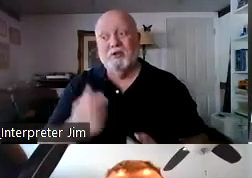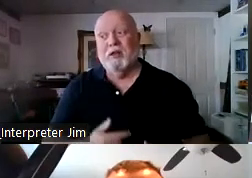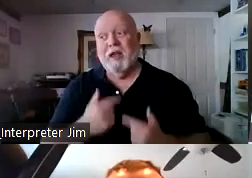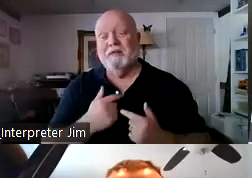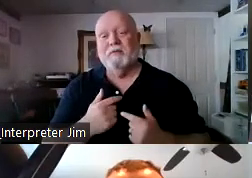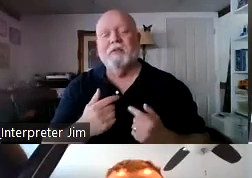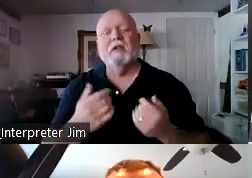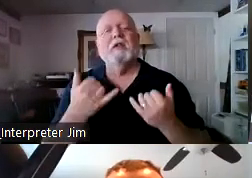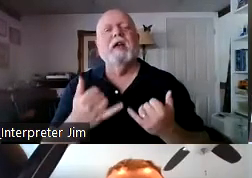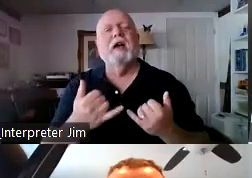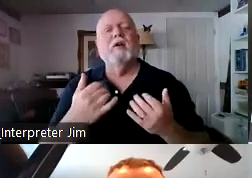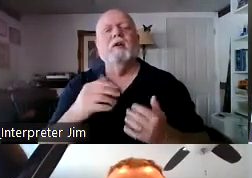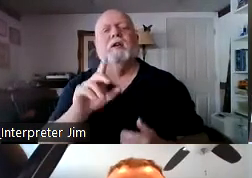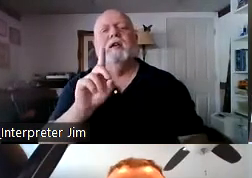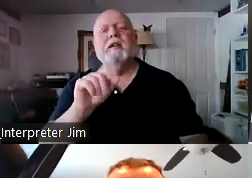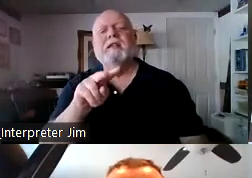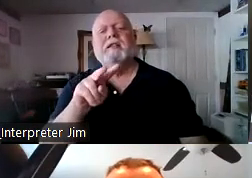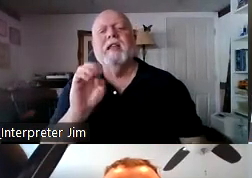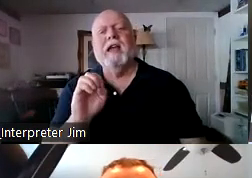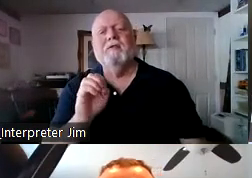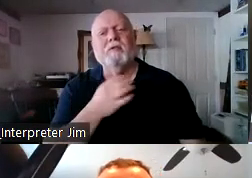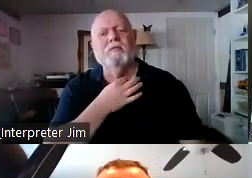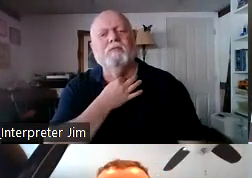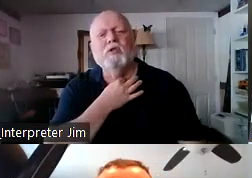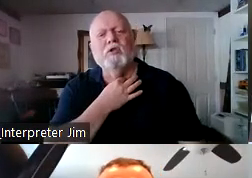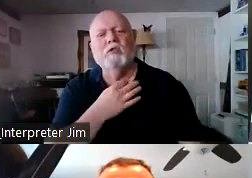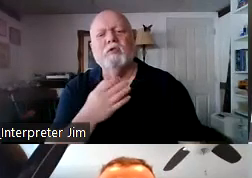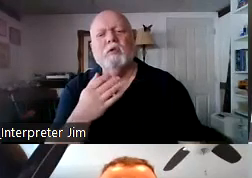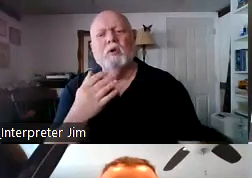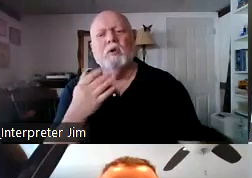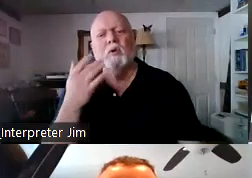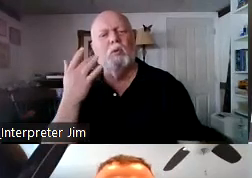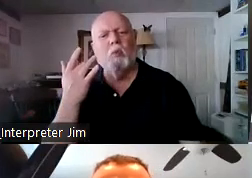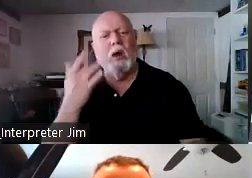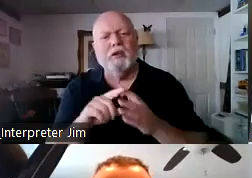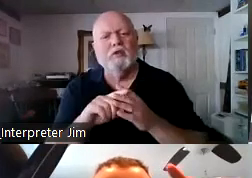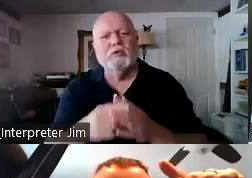Dave, what drove you to find recovery?